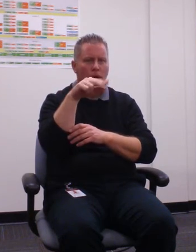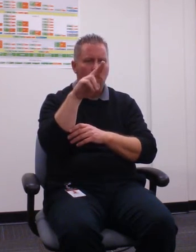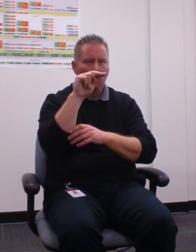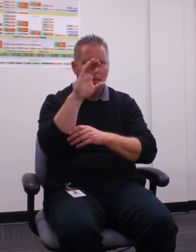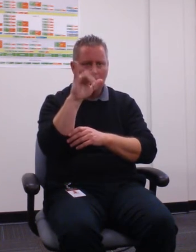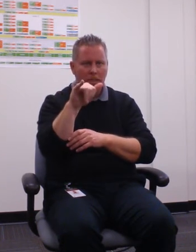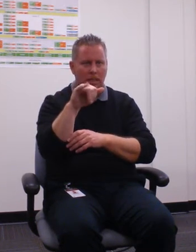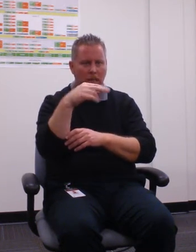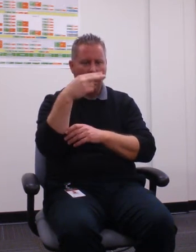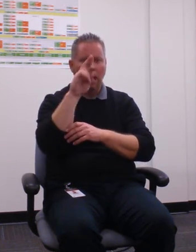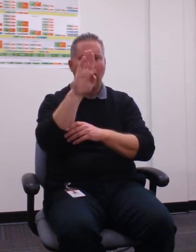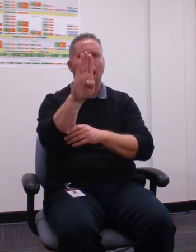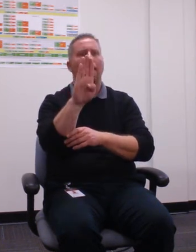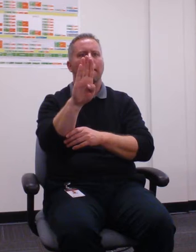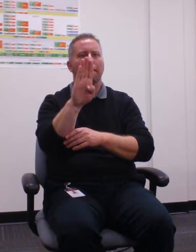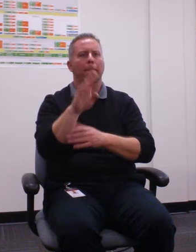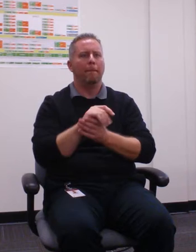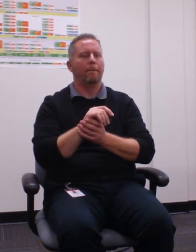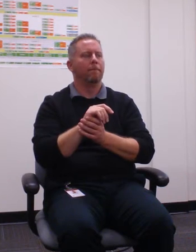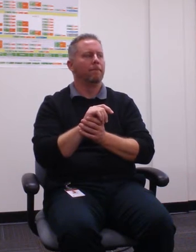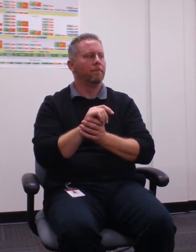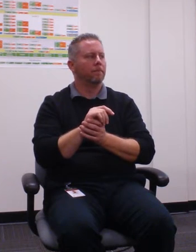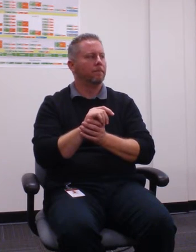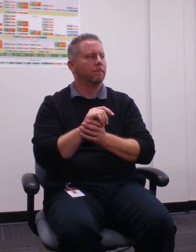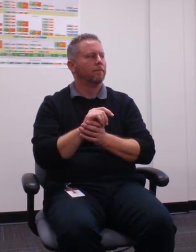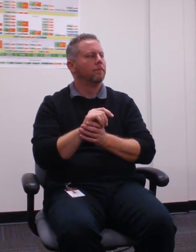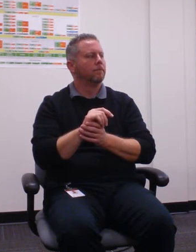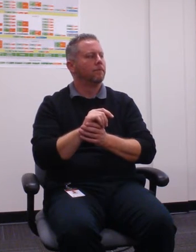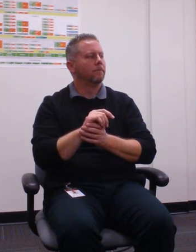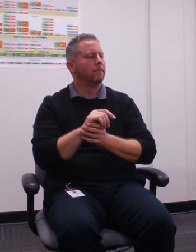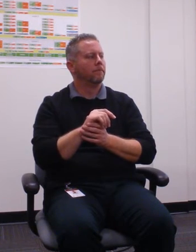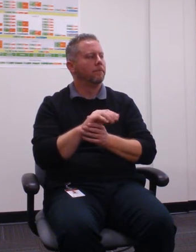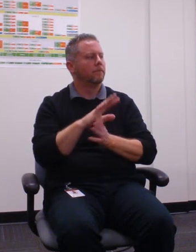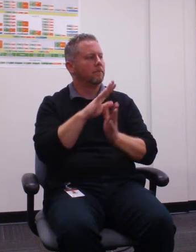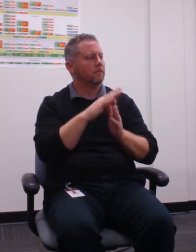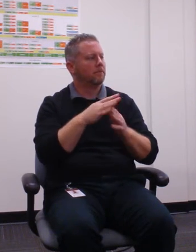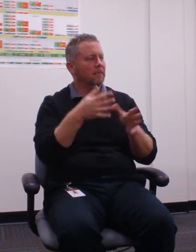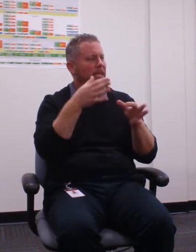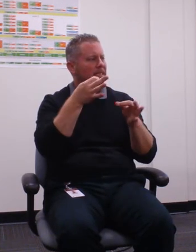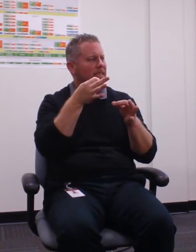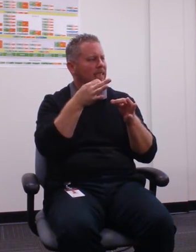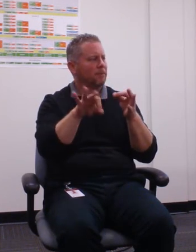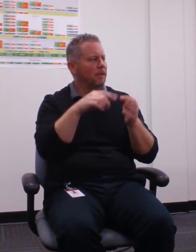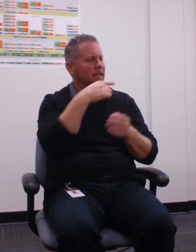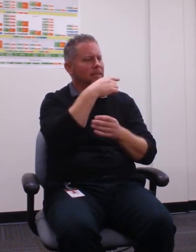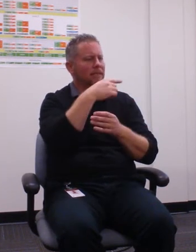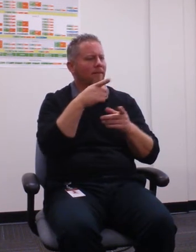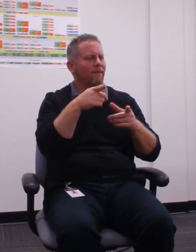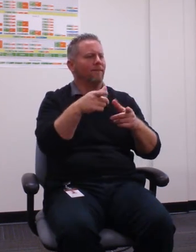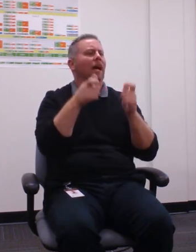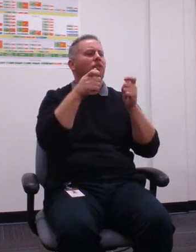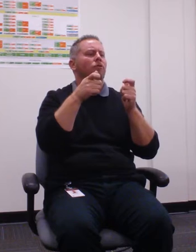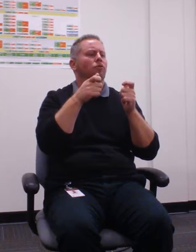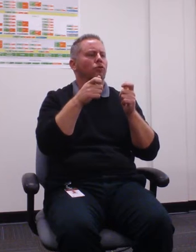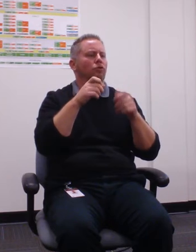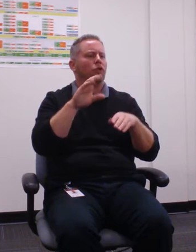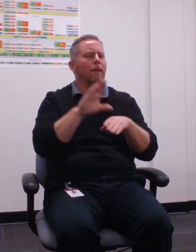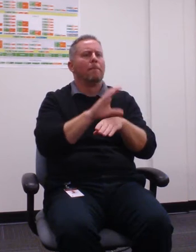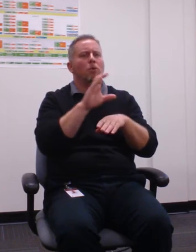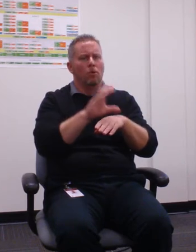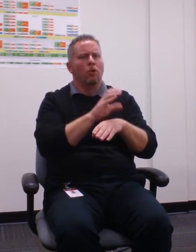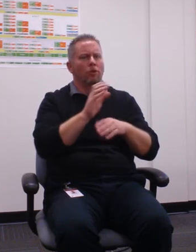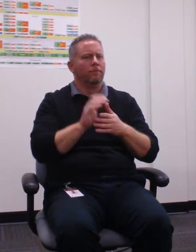hub? It's 2012 up for RF hub, I think, yeah. It's simply an update, Nate. Oh. It's a faster computer. That's computer, okay.